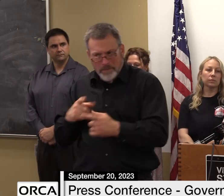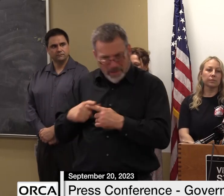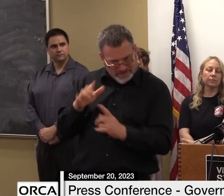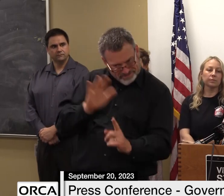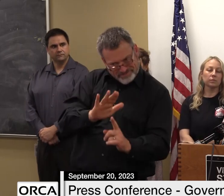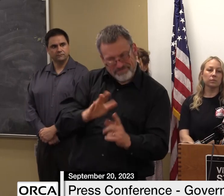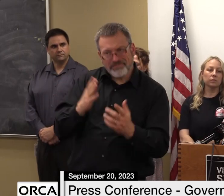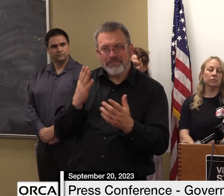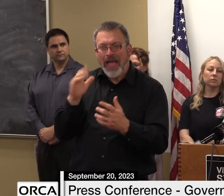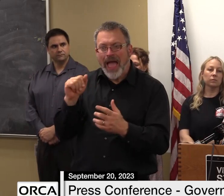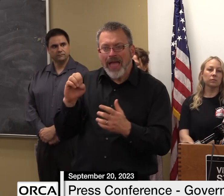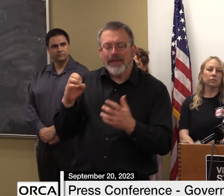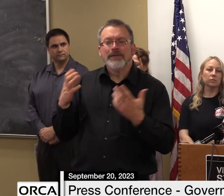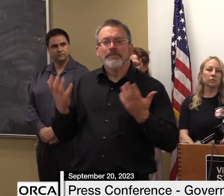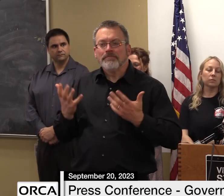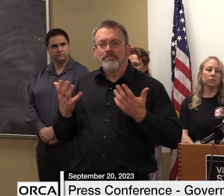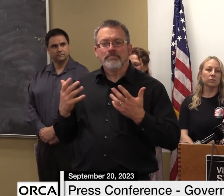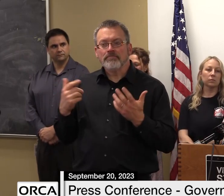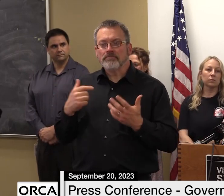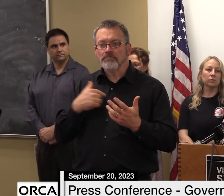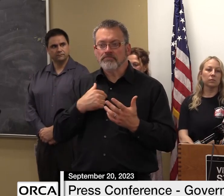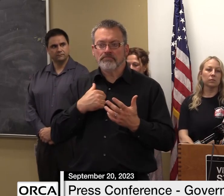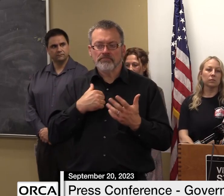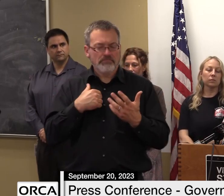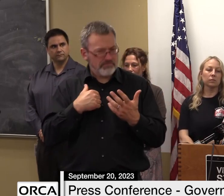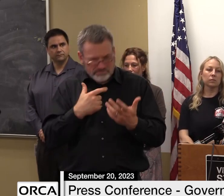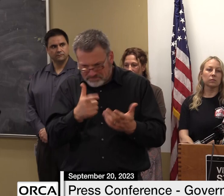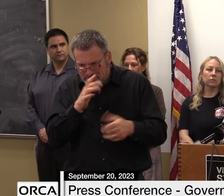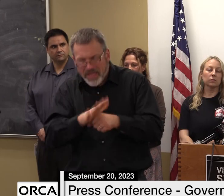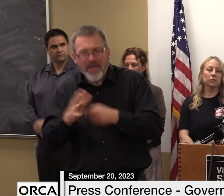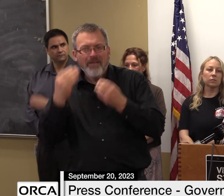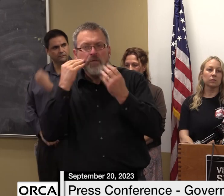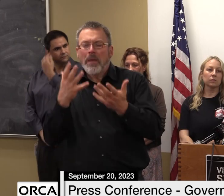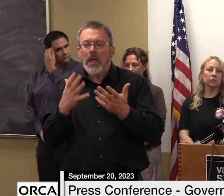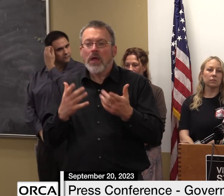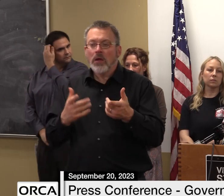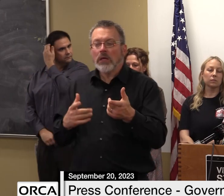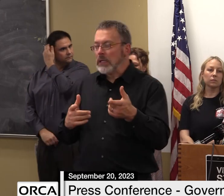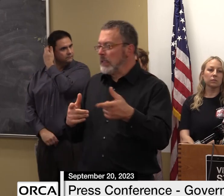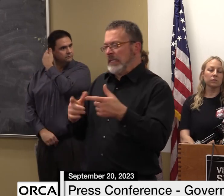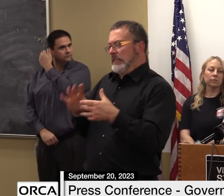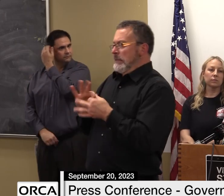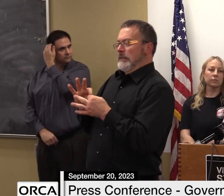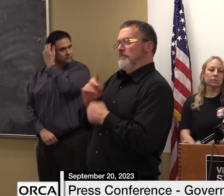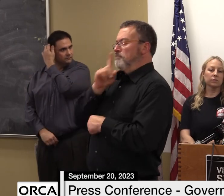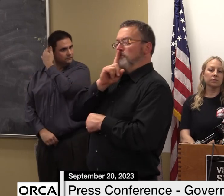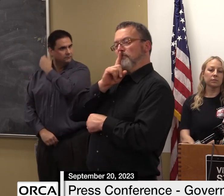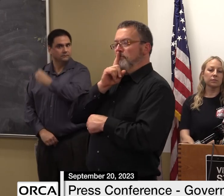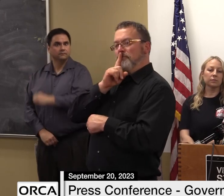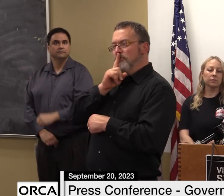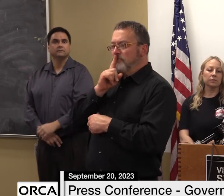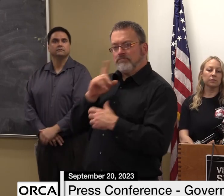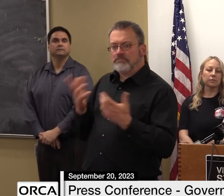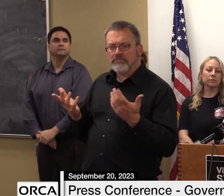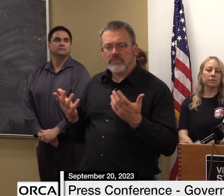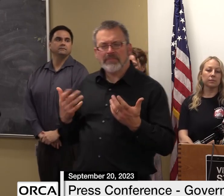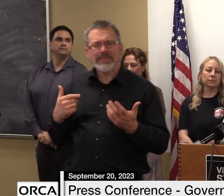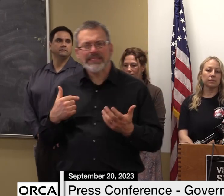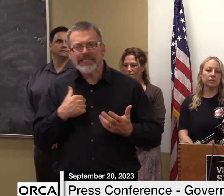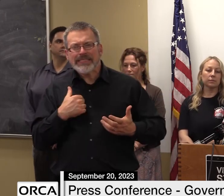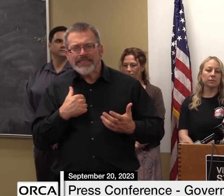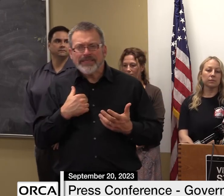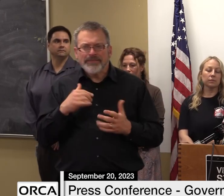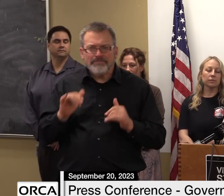whole story. We felt he wasn't giving the whole story, but he wouldn't disclose any extra information. While he was talking